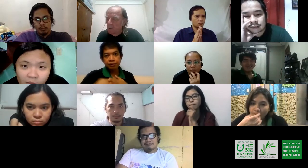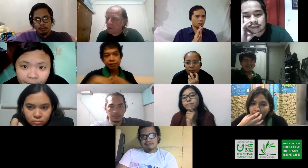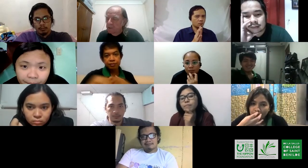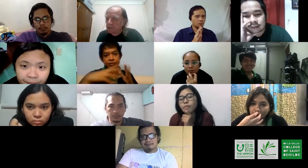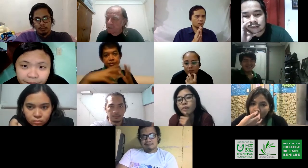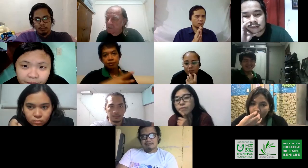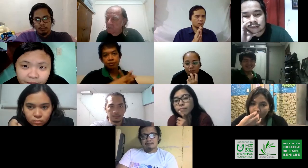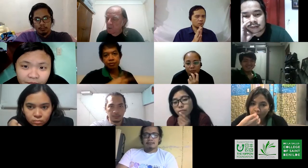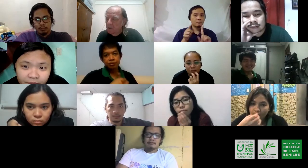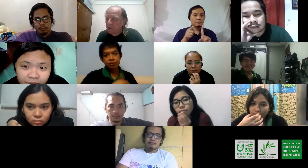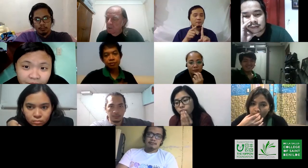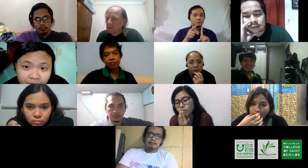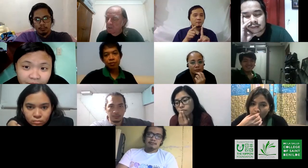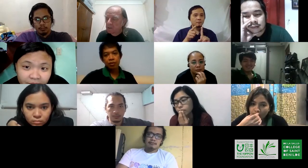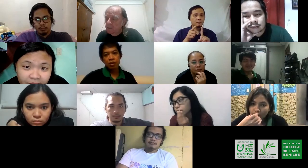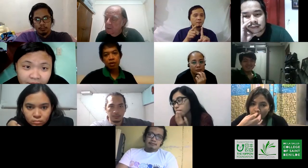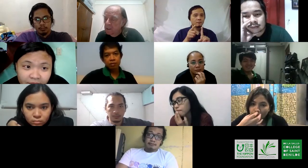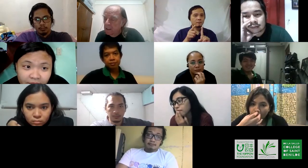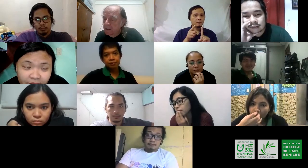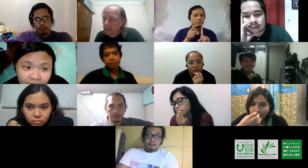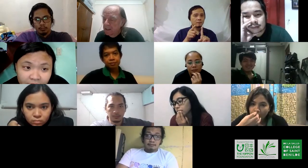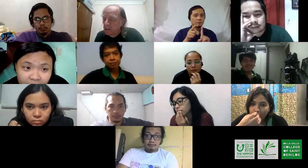Okay, one other